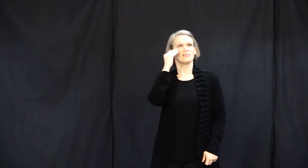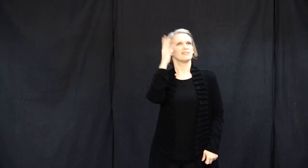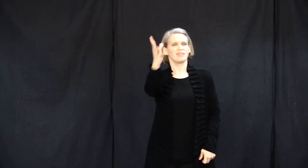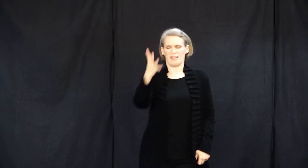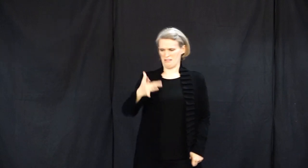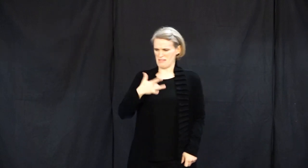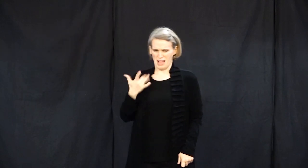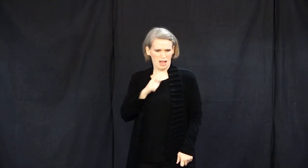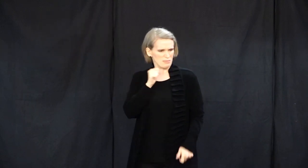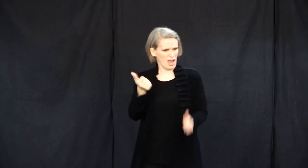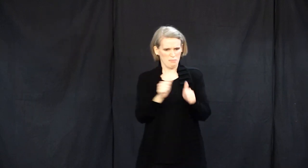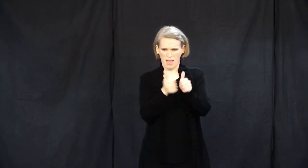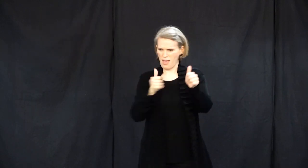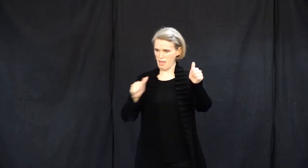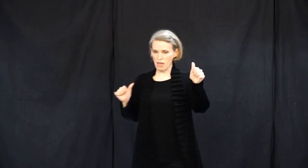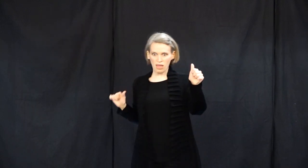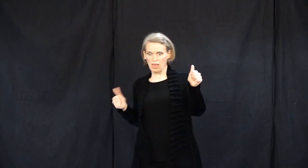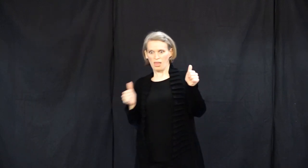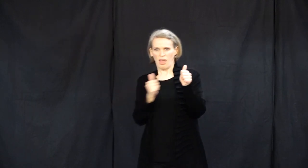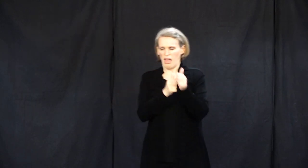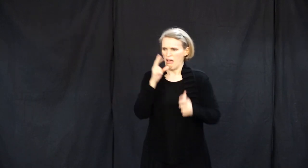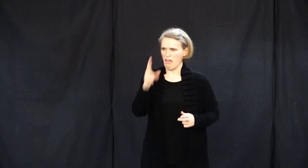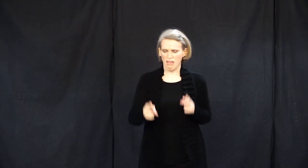I'm not falling behind or running late.